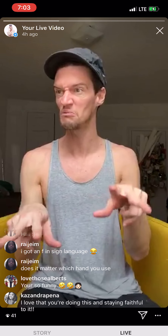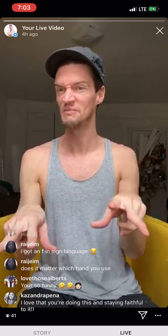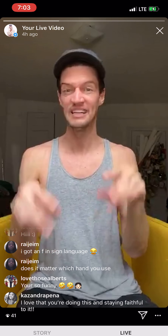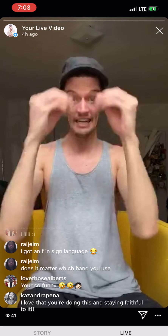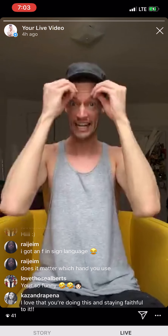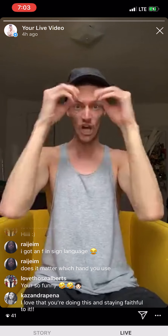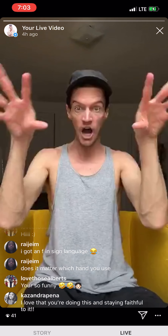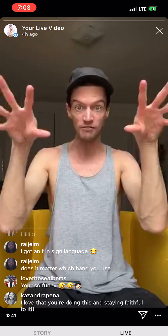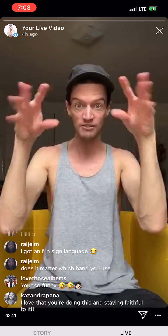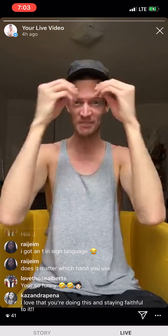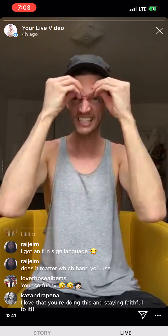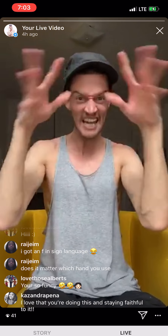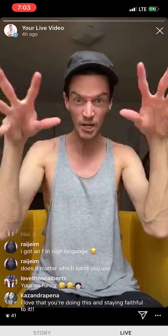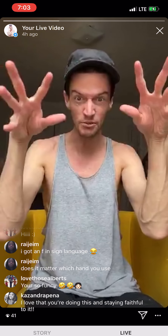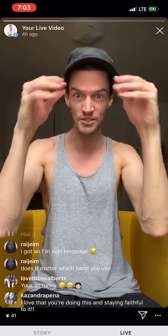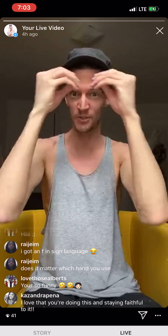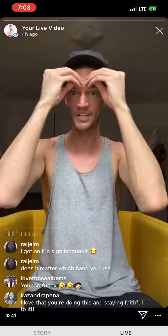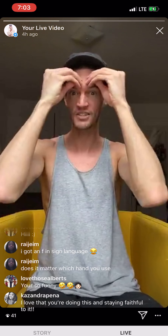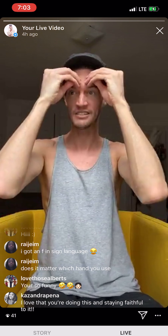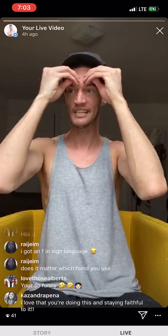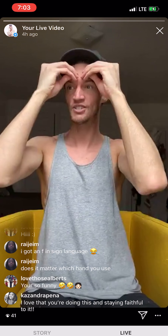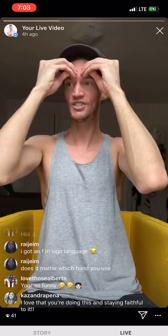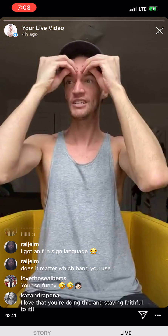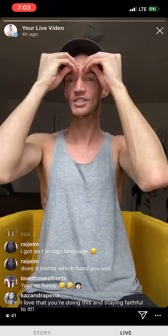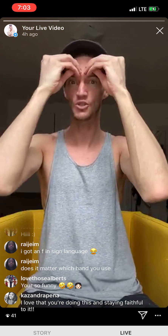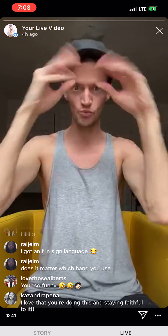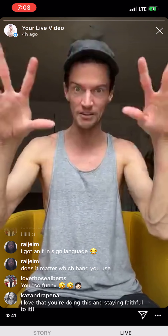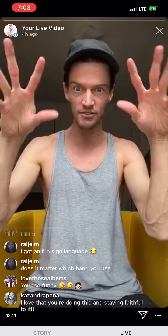It's awful. It's a terrible situation. It's just dreadful.